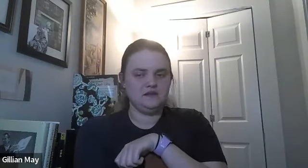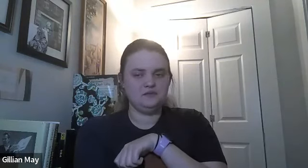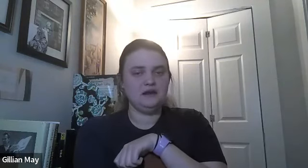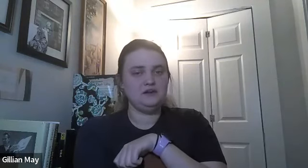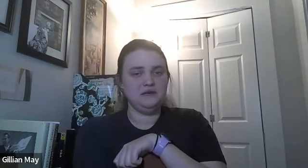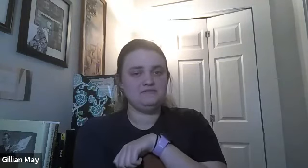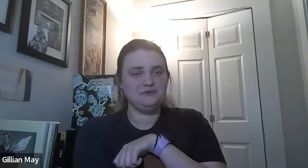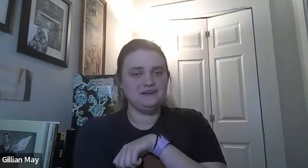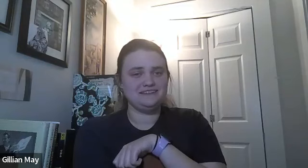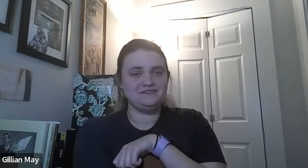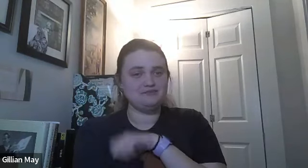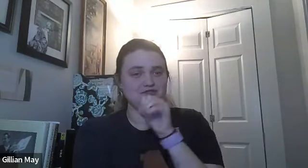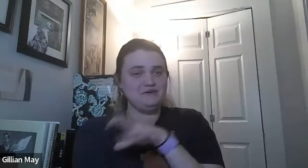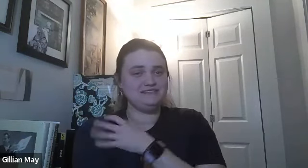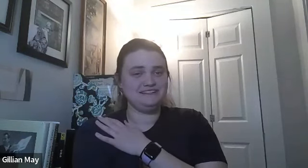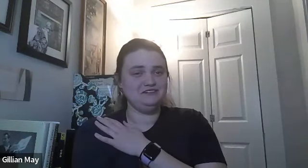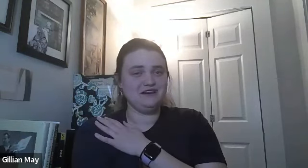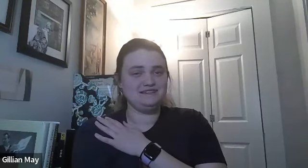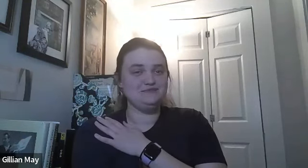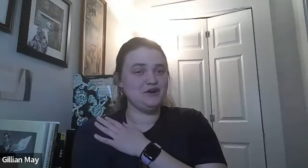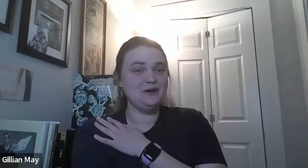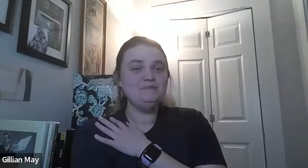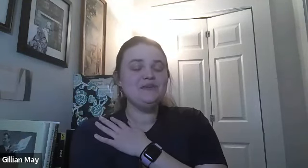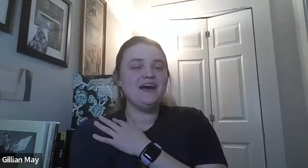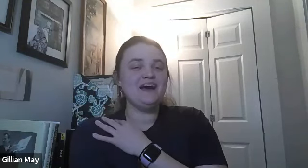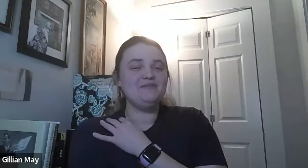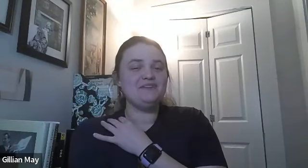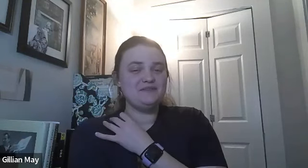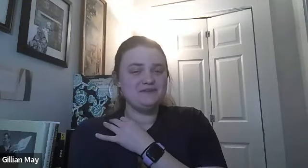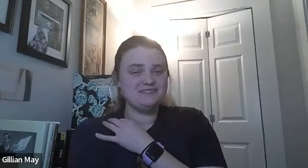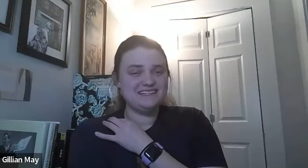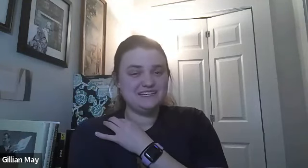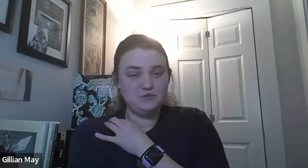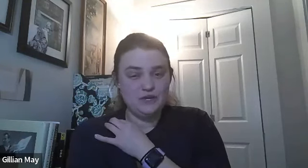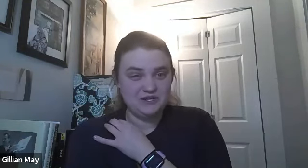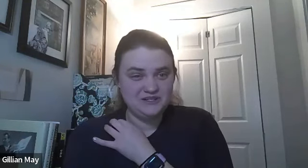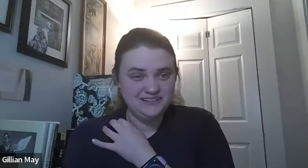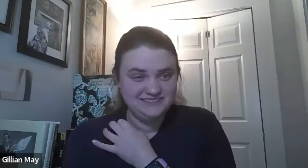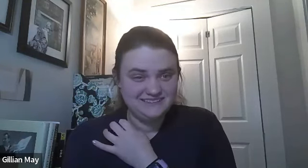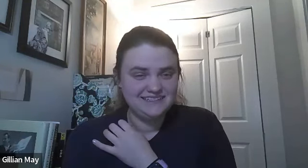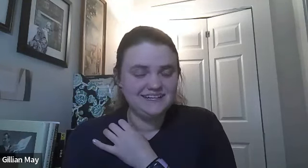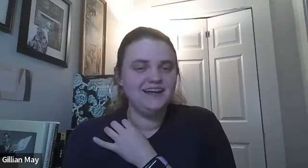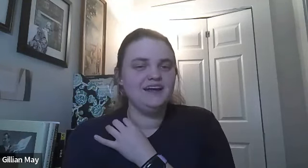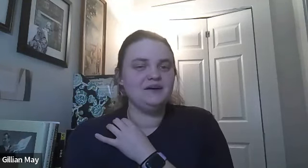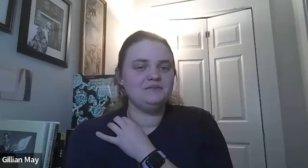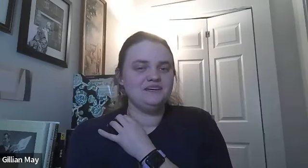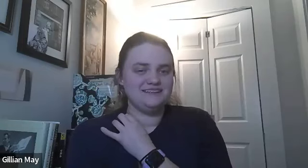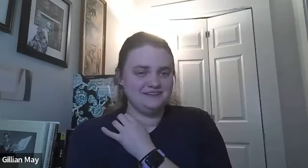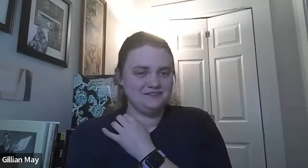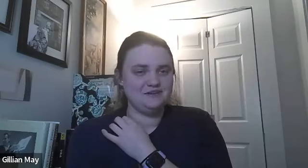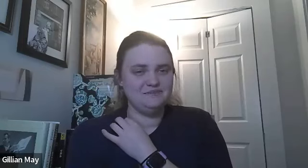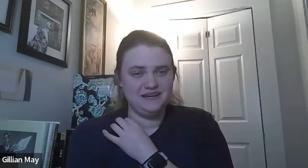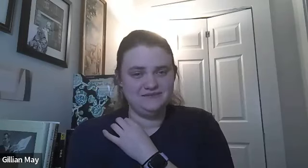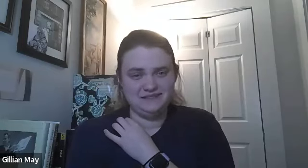Another one, I know we have 3 minutes left. I'm just throwing signs at you guys. I'm sorry. The other one I was going to say is weird. Because that also can be kind of an